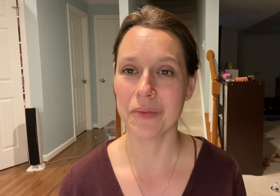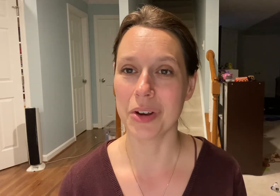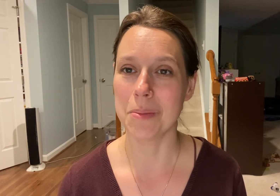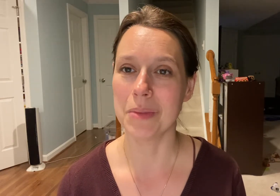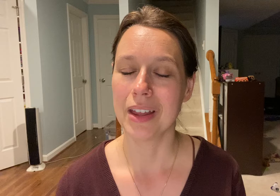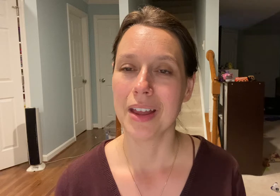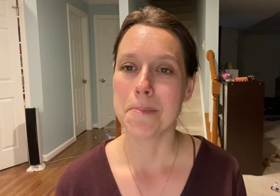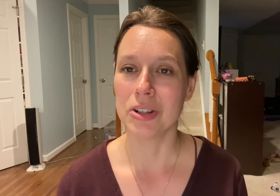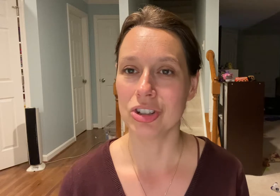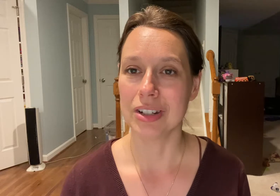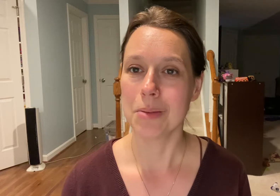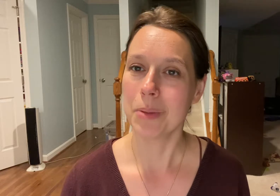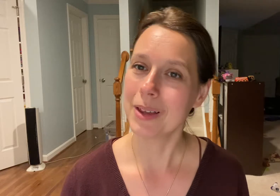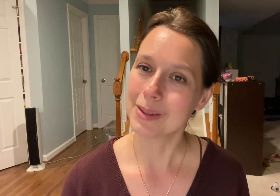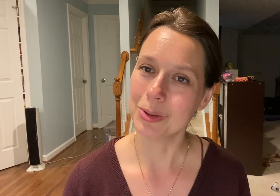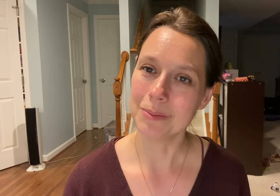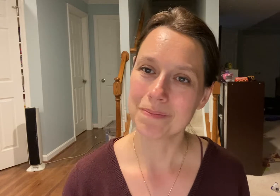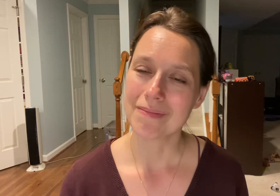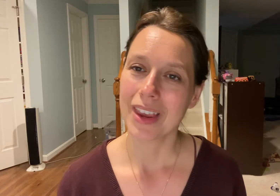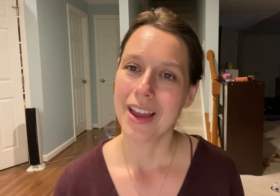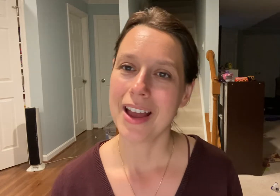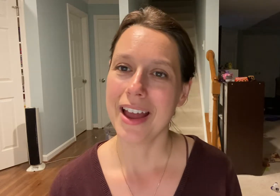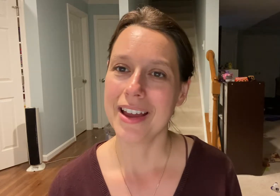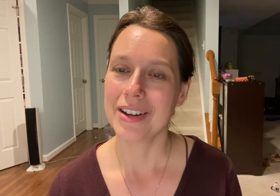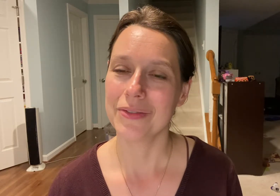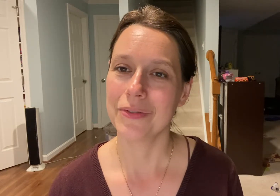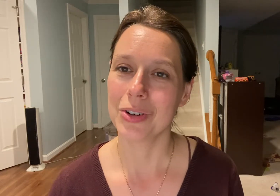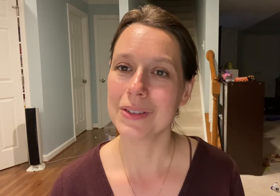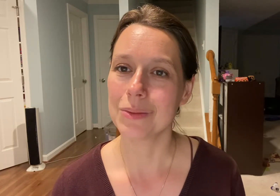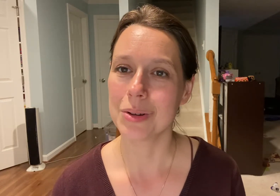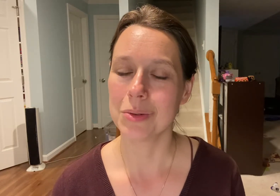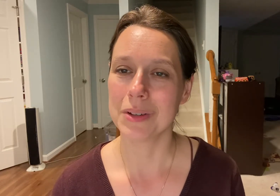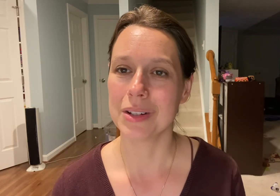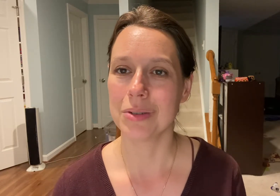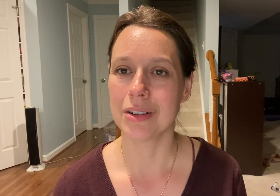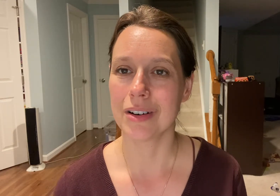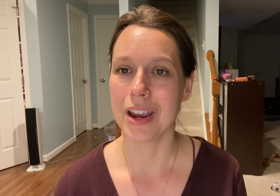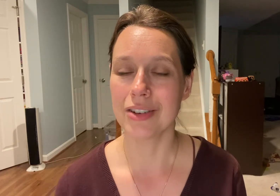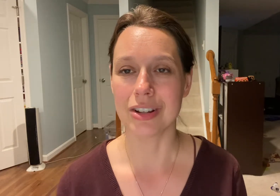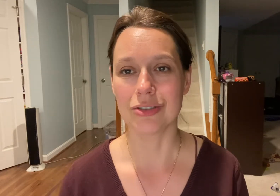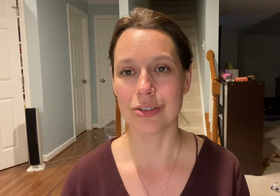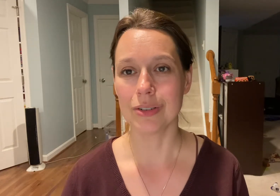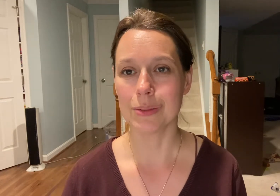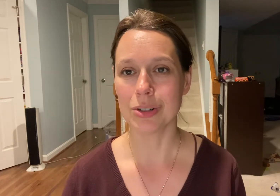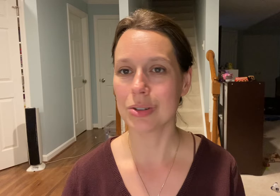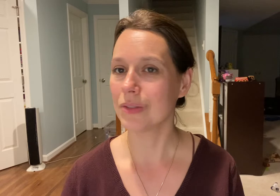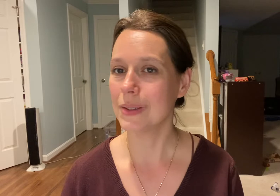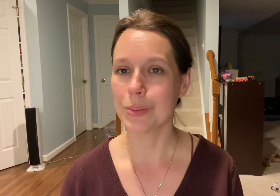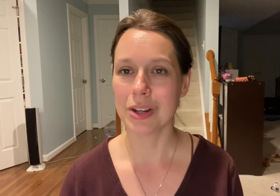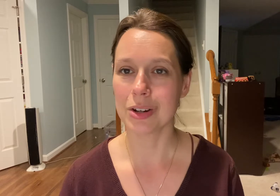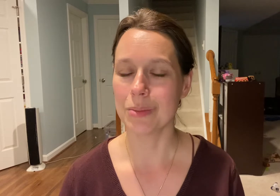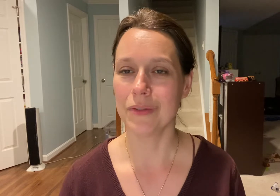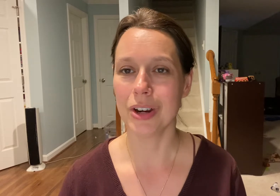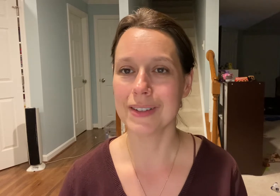from Mission Impossible. And first, we will be doing our hand gestures, which this week are going to be very